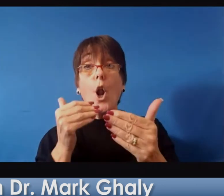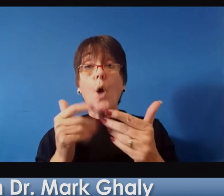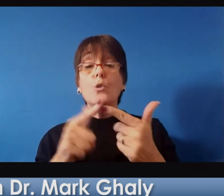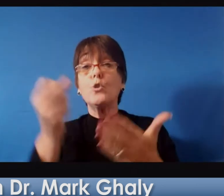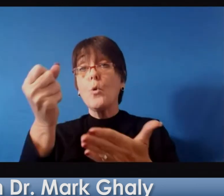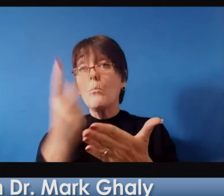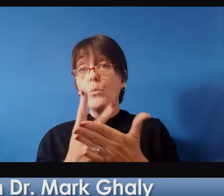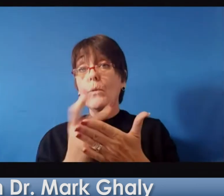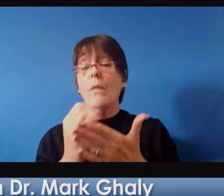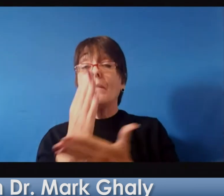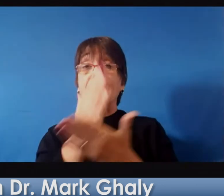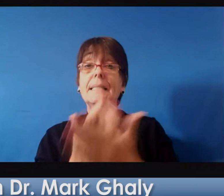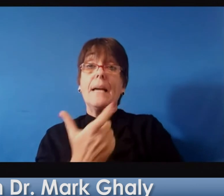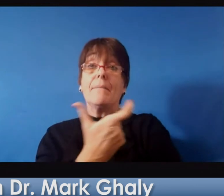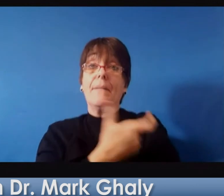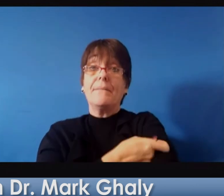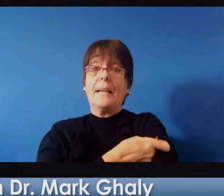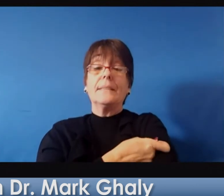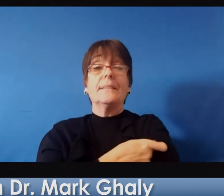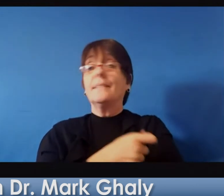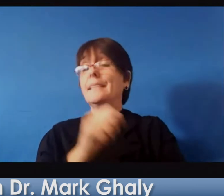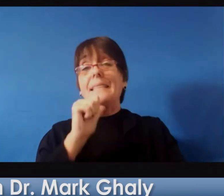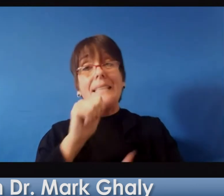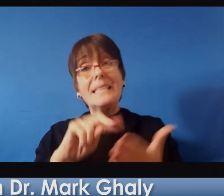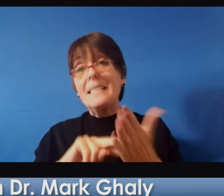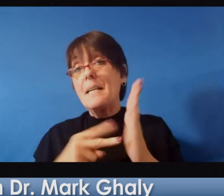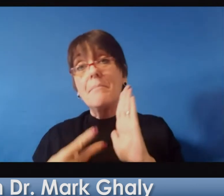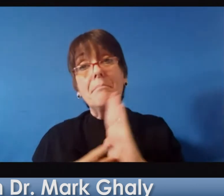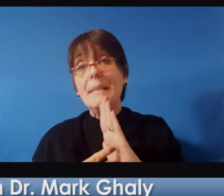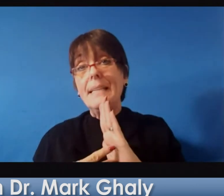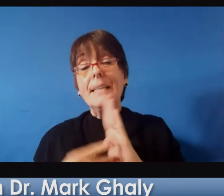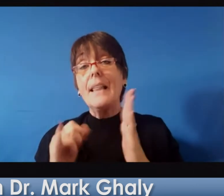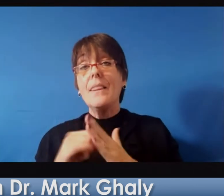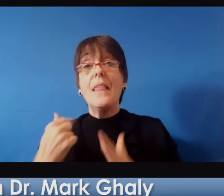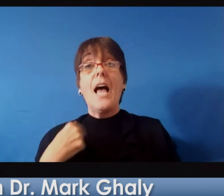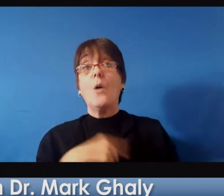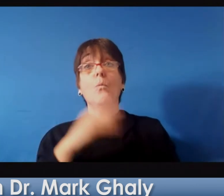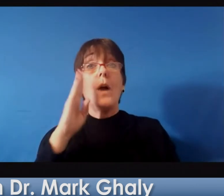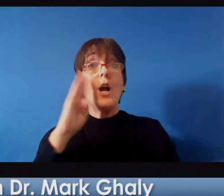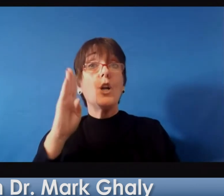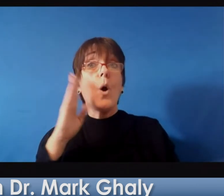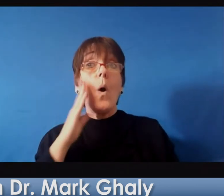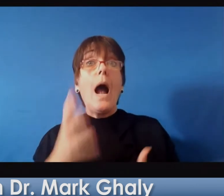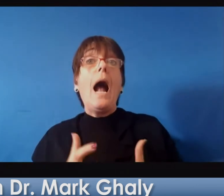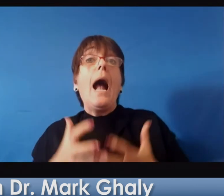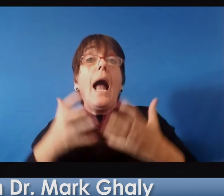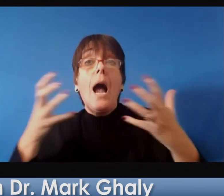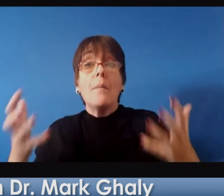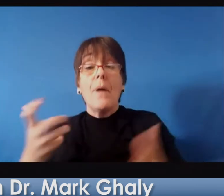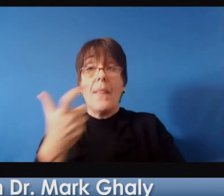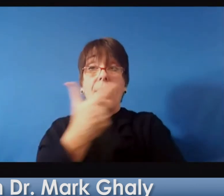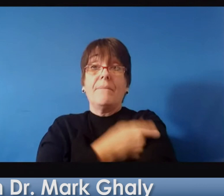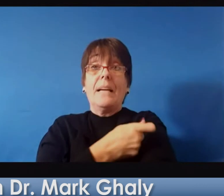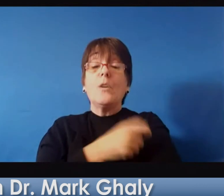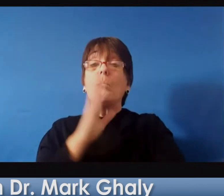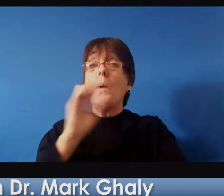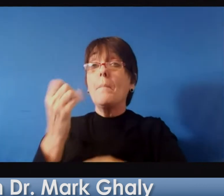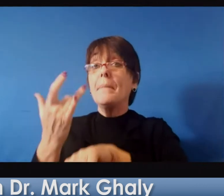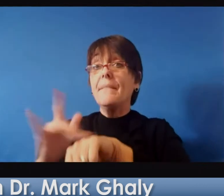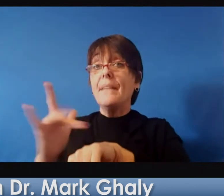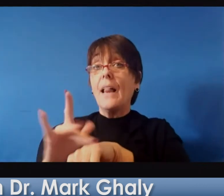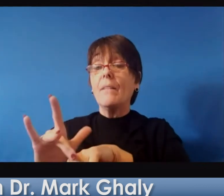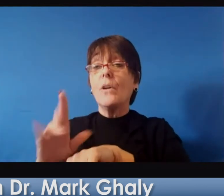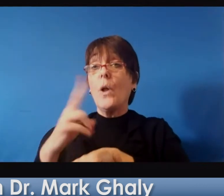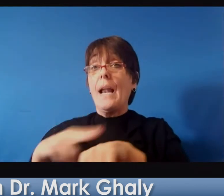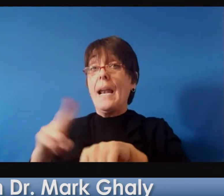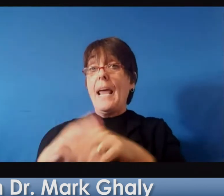some vaccines. That does not mean that we know how much of the vaccine will be available nationwide,